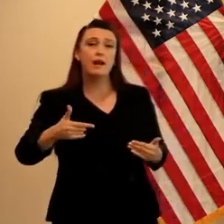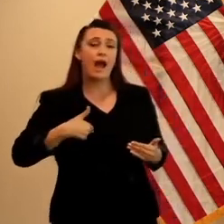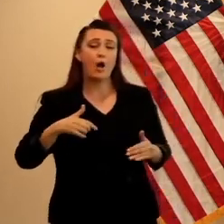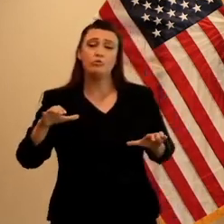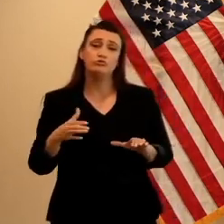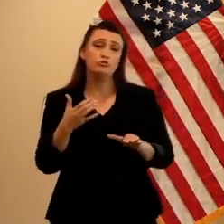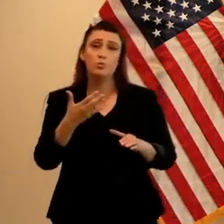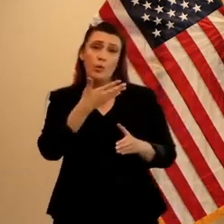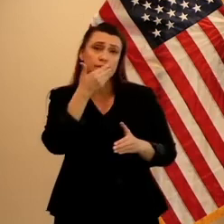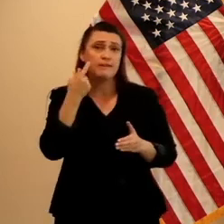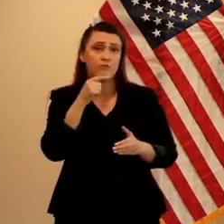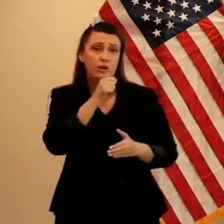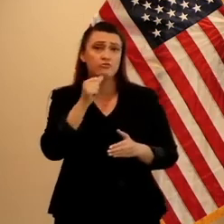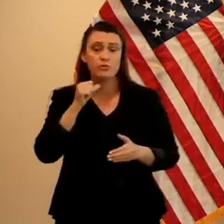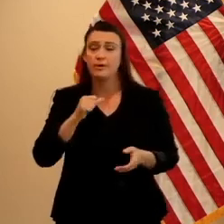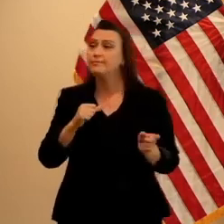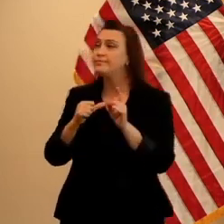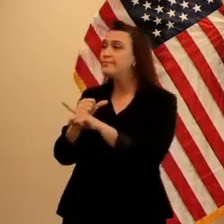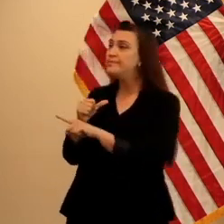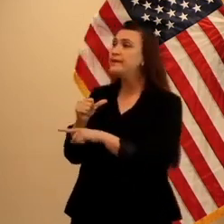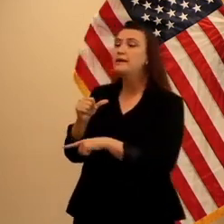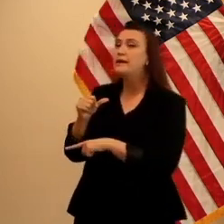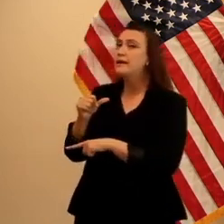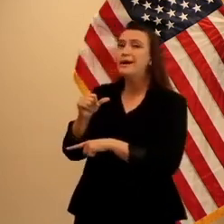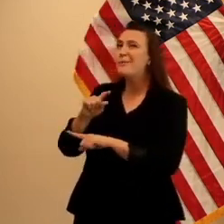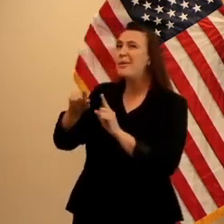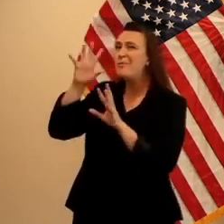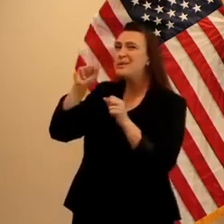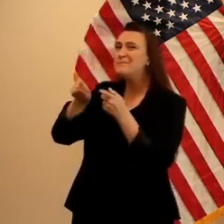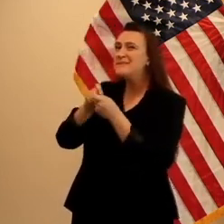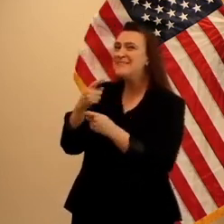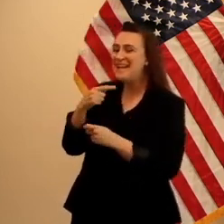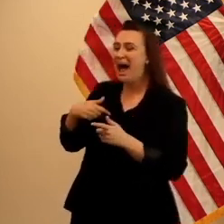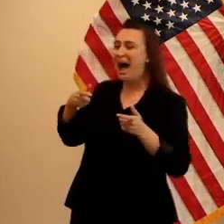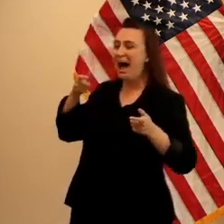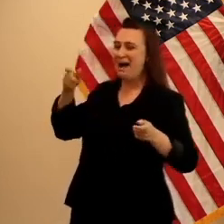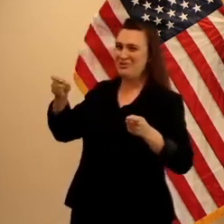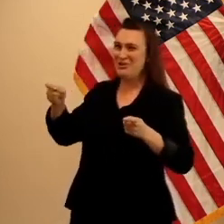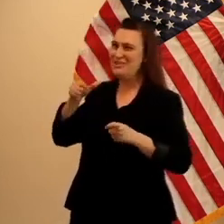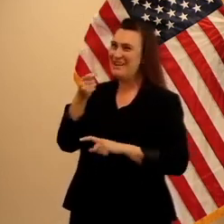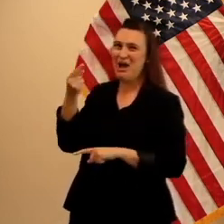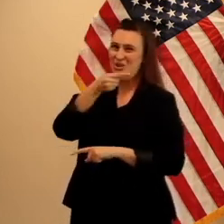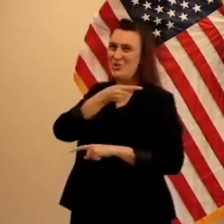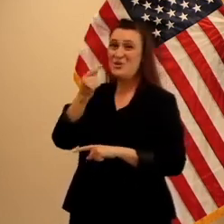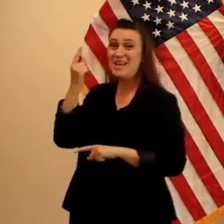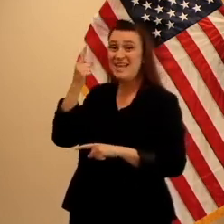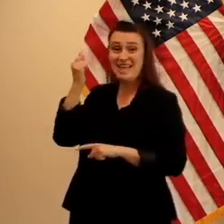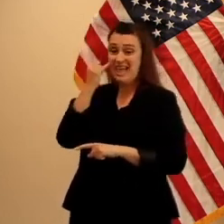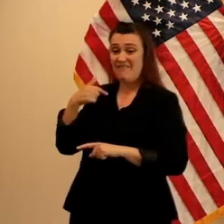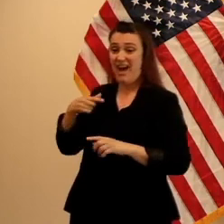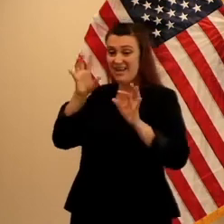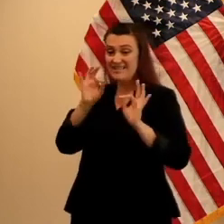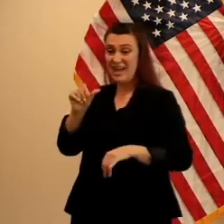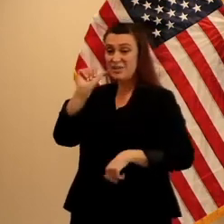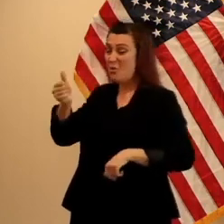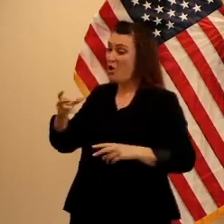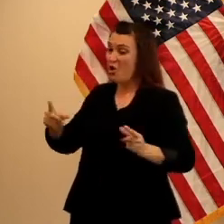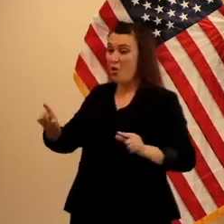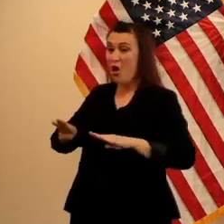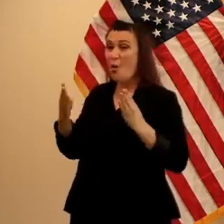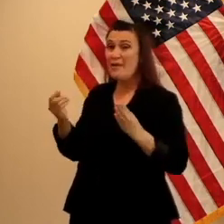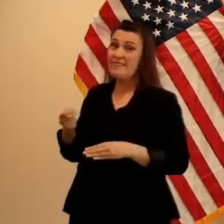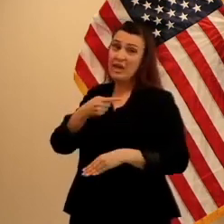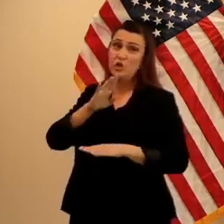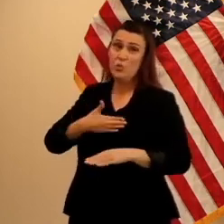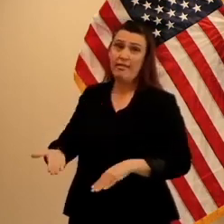president specifically mentioned governors, that he's in charge of this. I mean, if he says open up tomorrow, you open up. What we do is make the